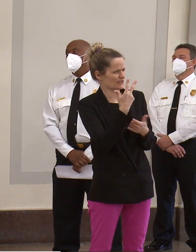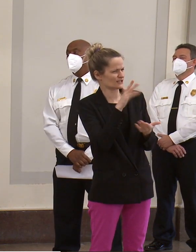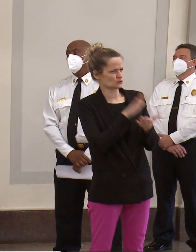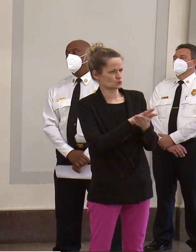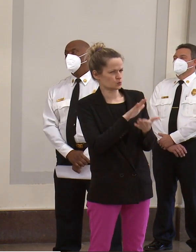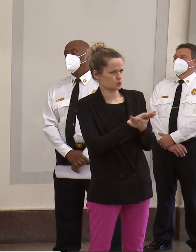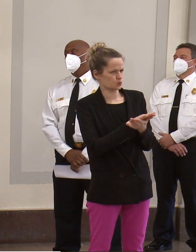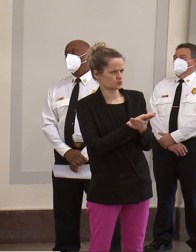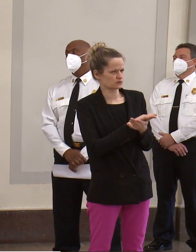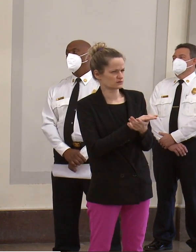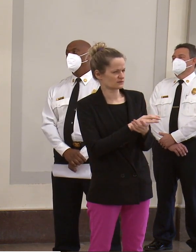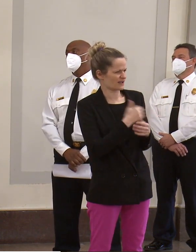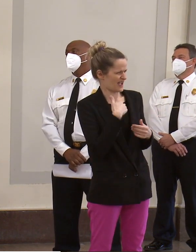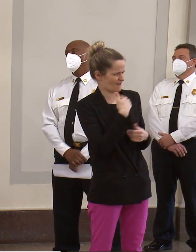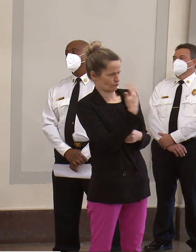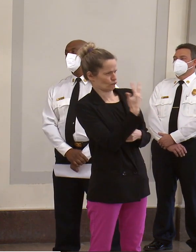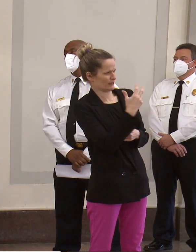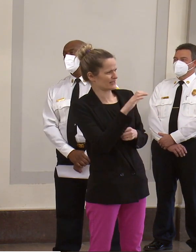than 10.